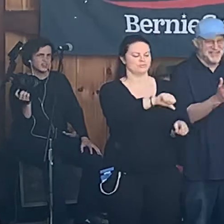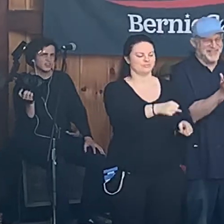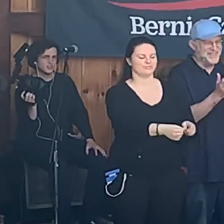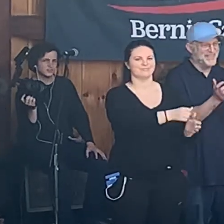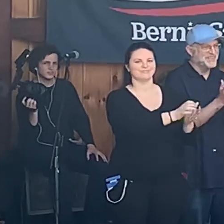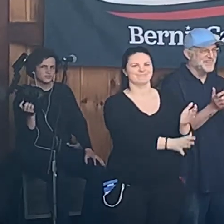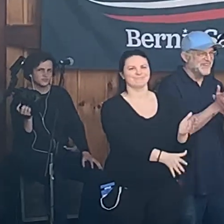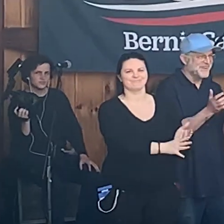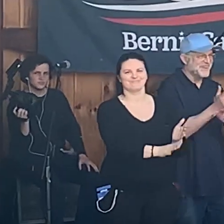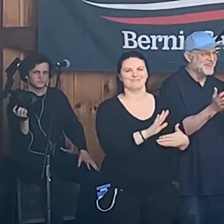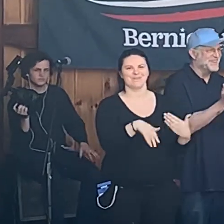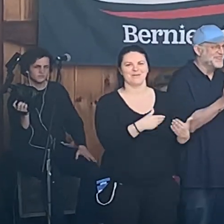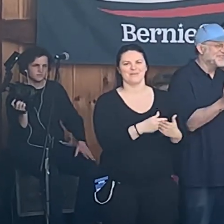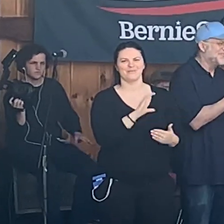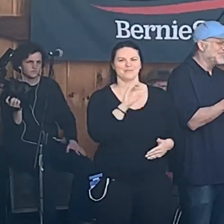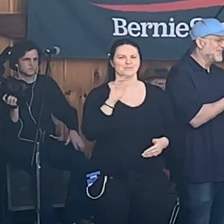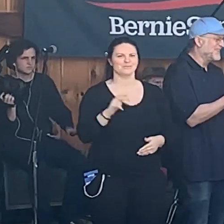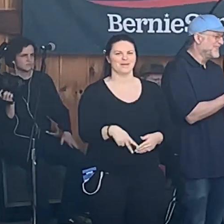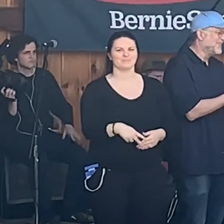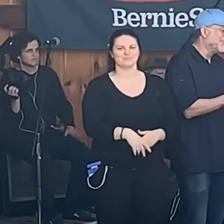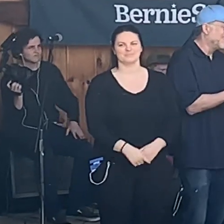drain.